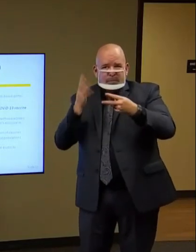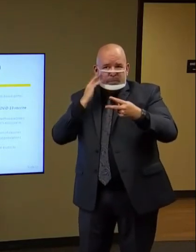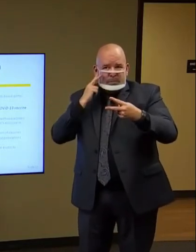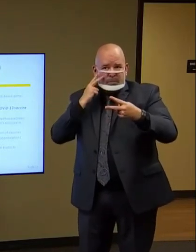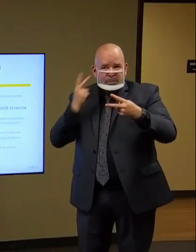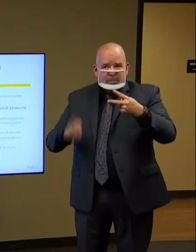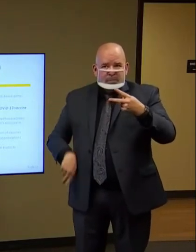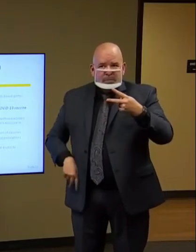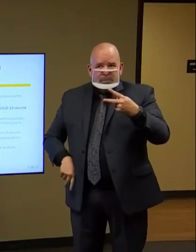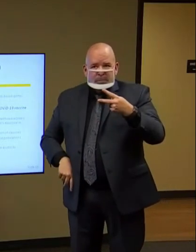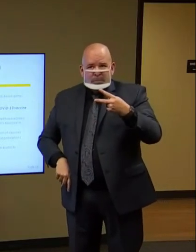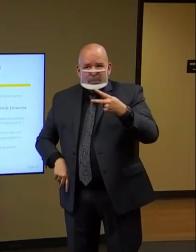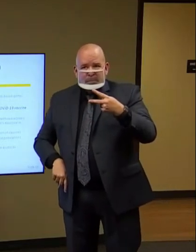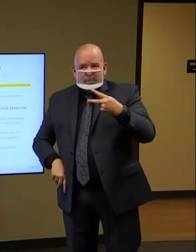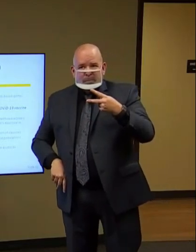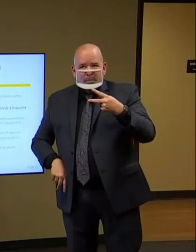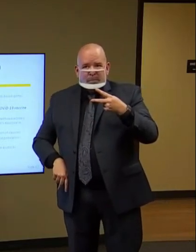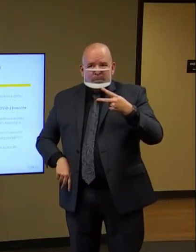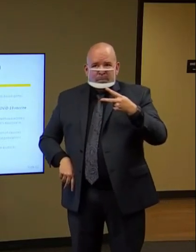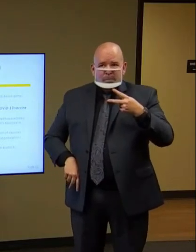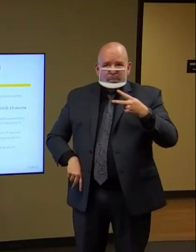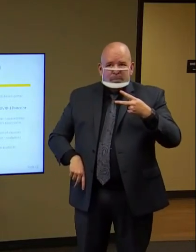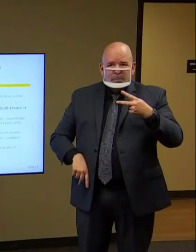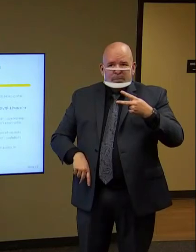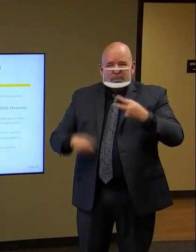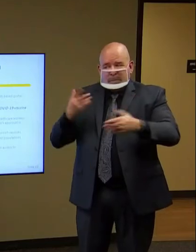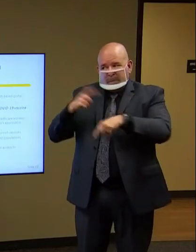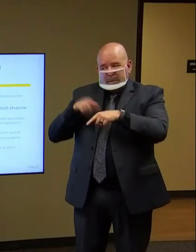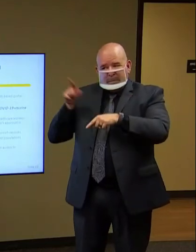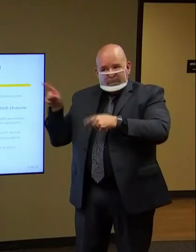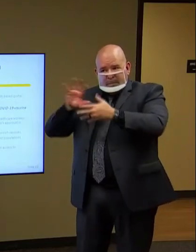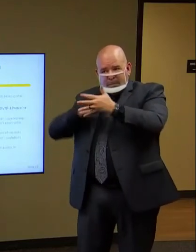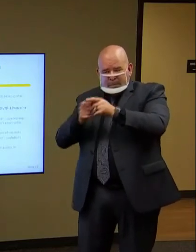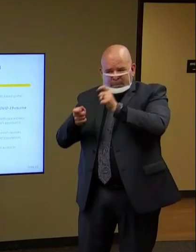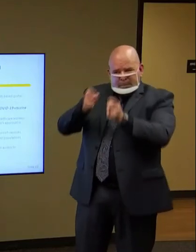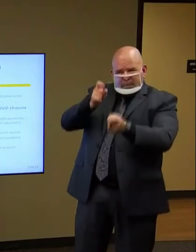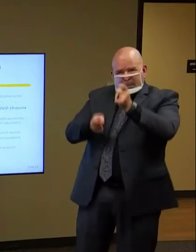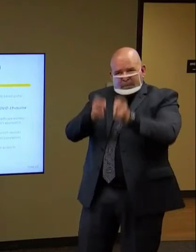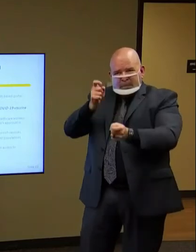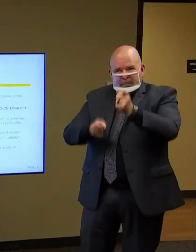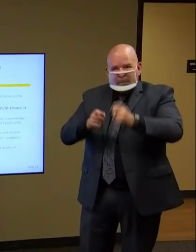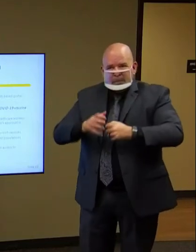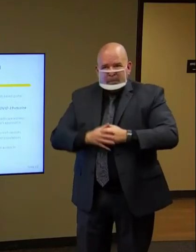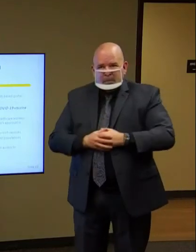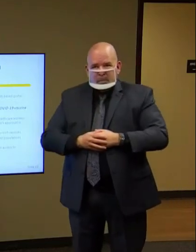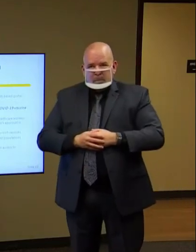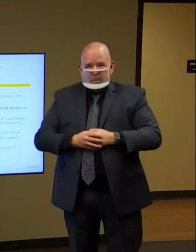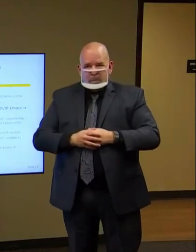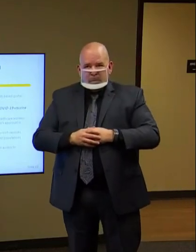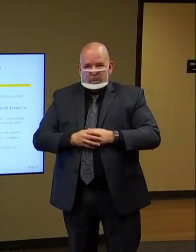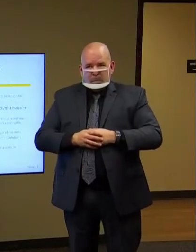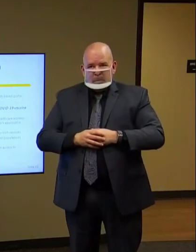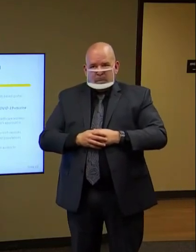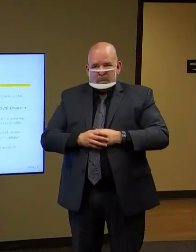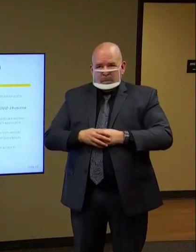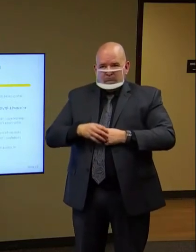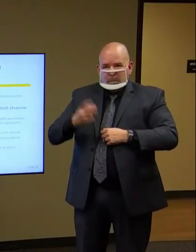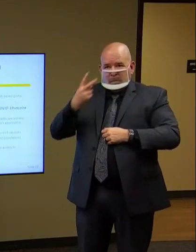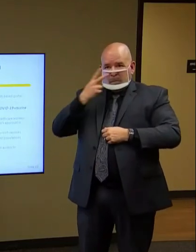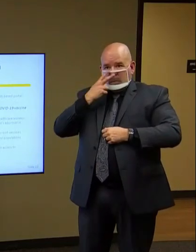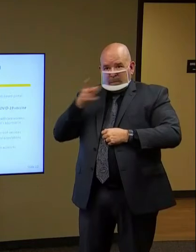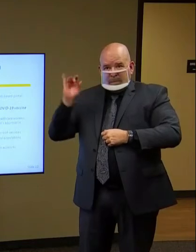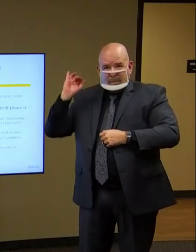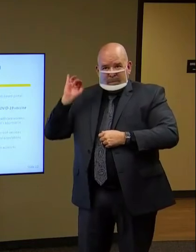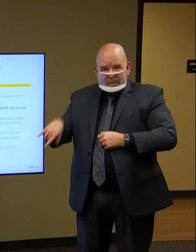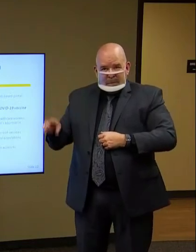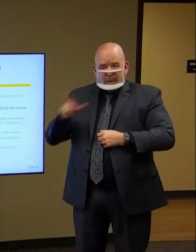and what we've been in is in the phase 0, trying to recruit all the providers. Right now, currently, we have over